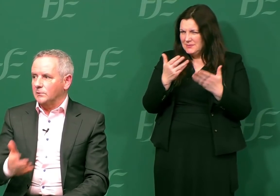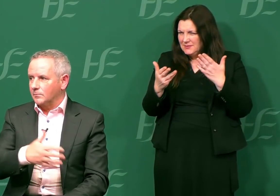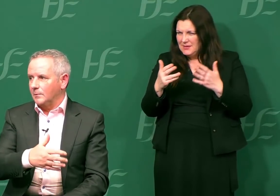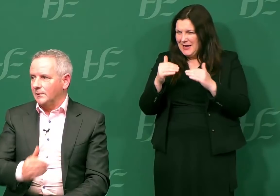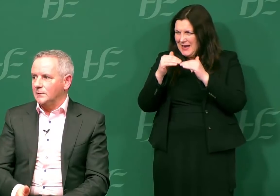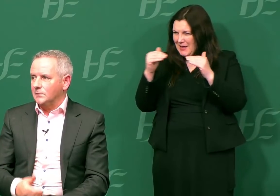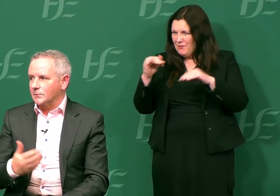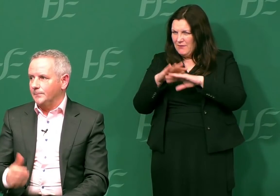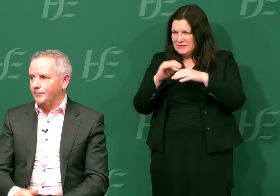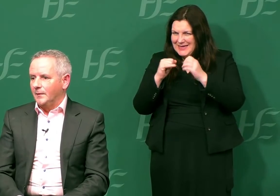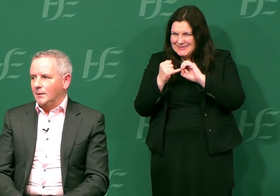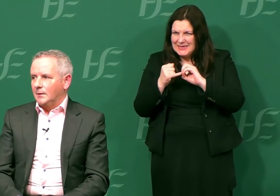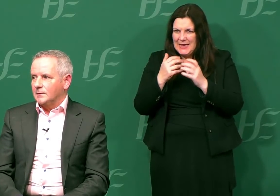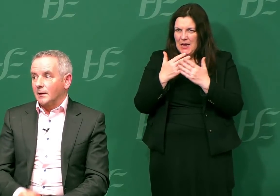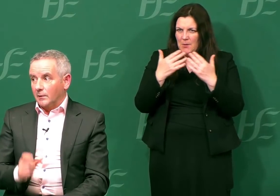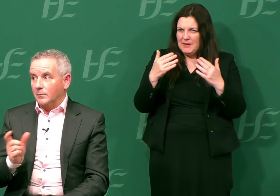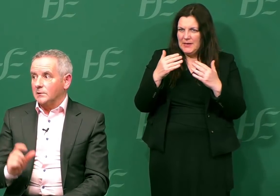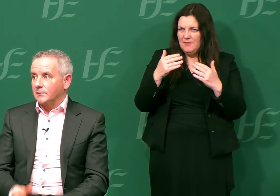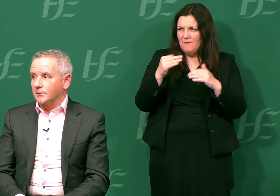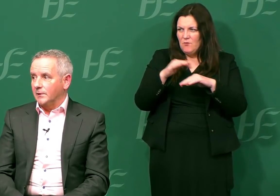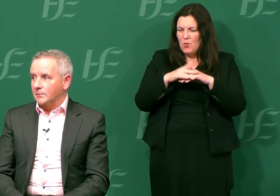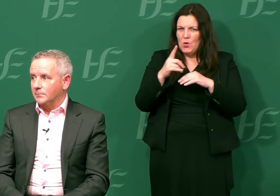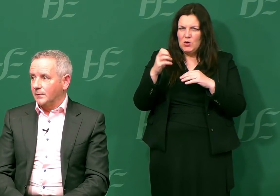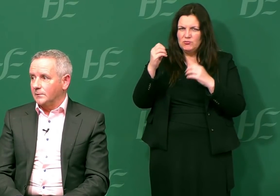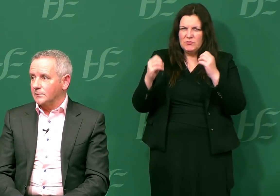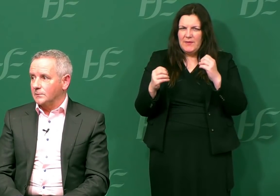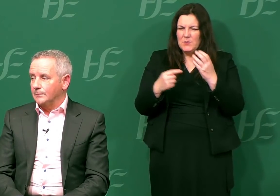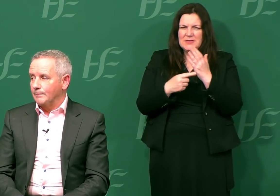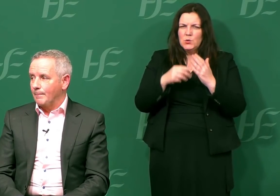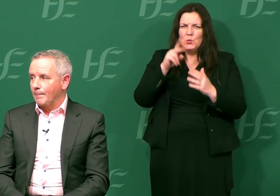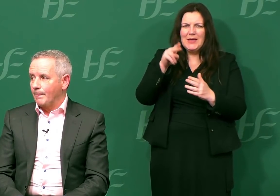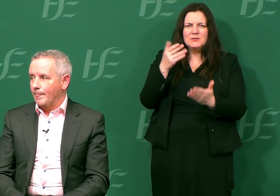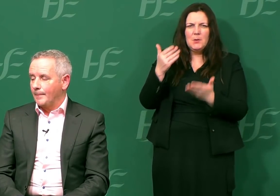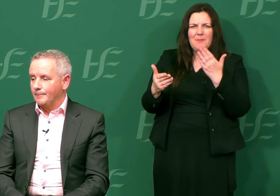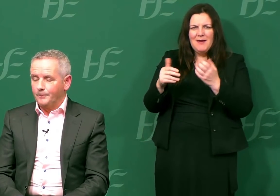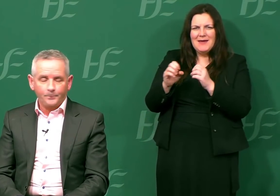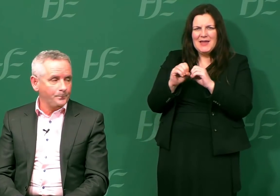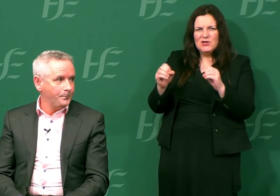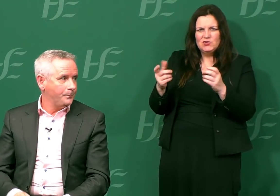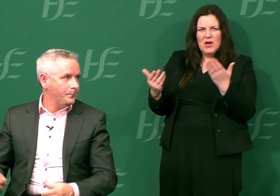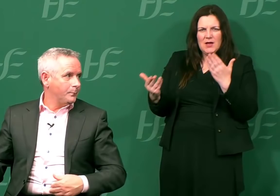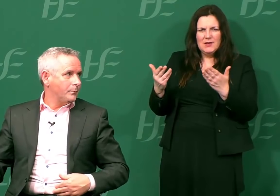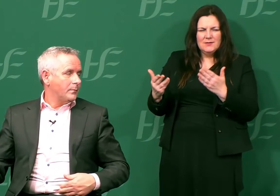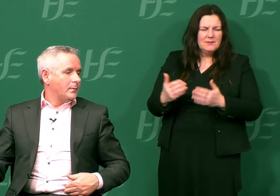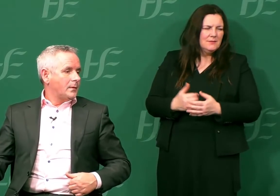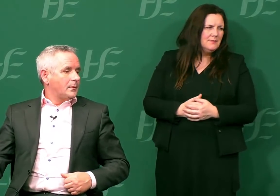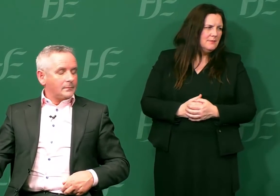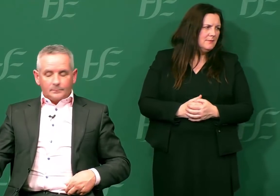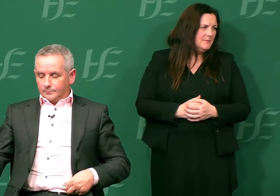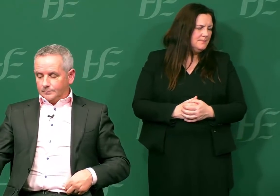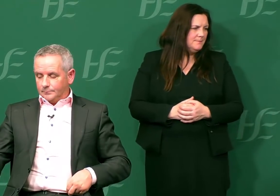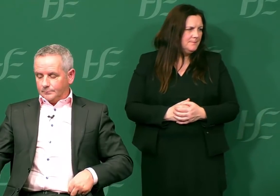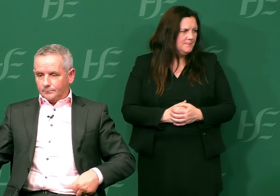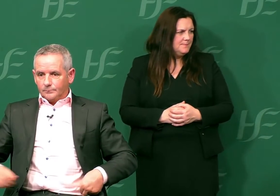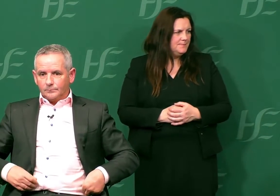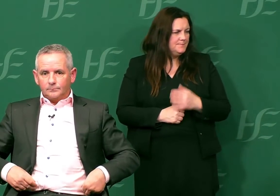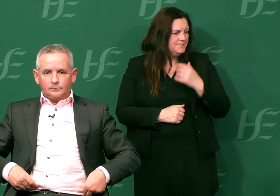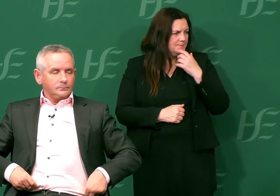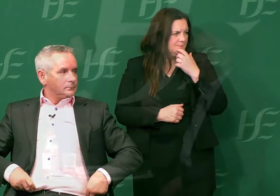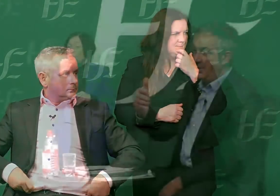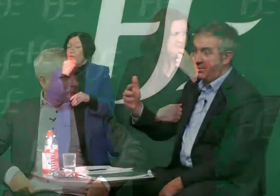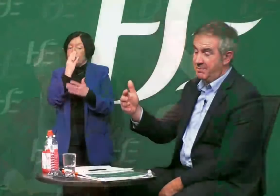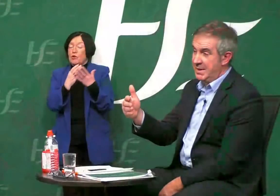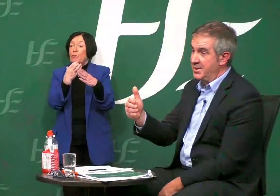showing, proportion of population. So it's not always like for like comparisons. And the other points are, even the ECDC figures, some countries